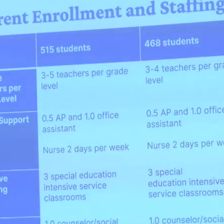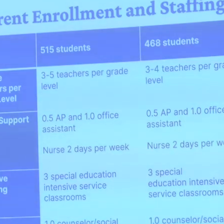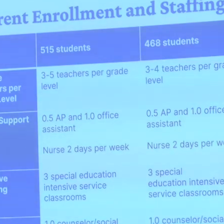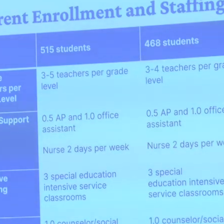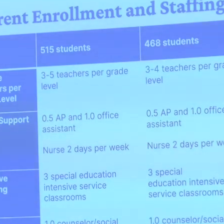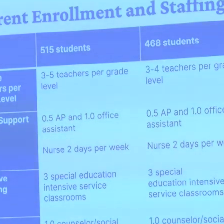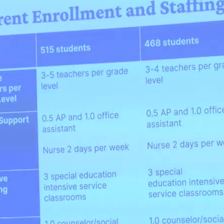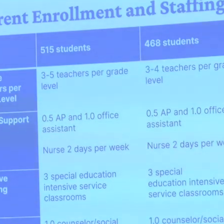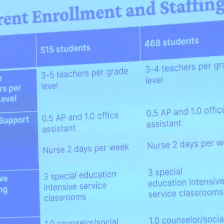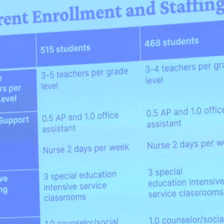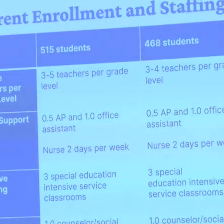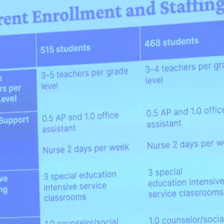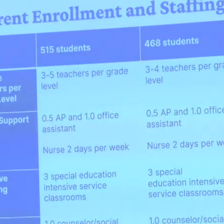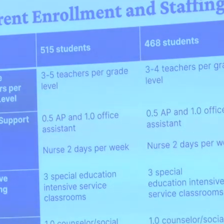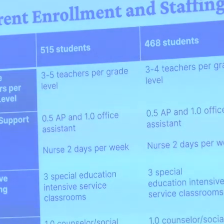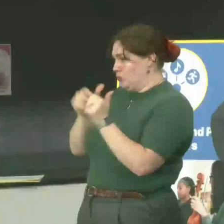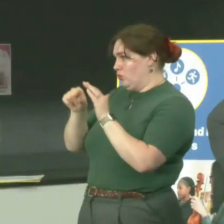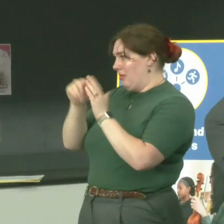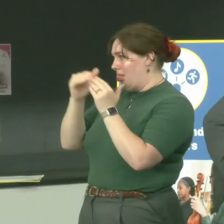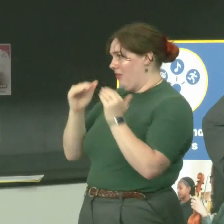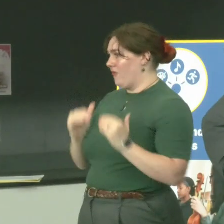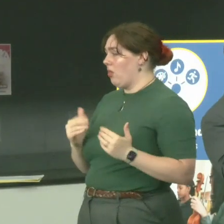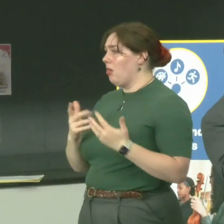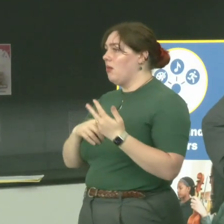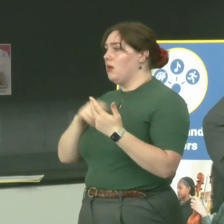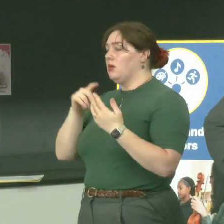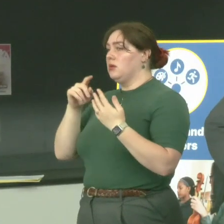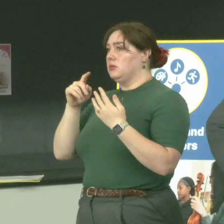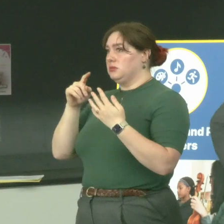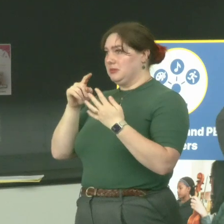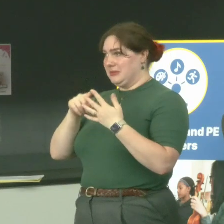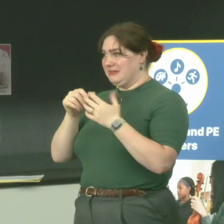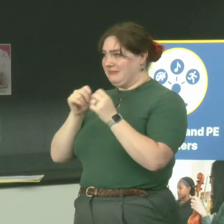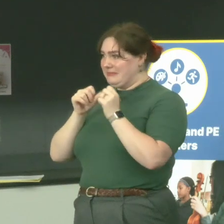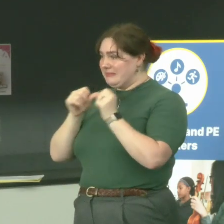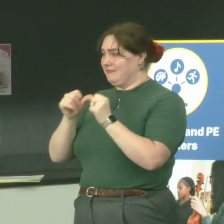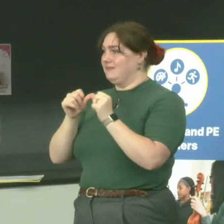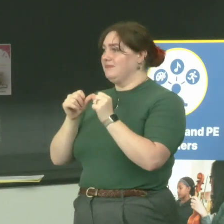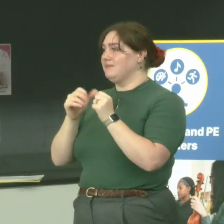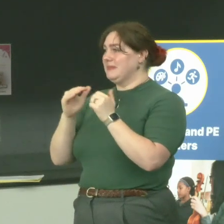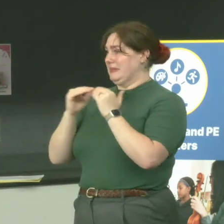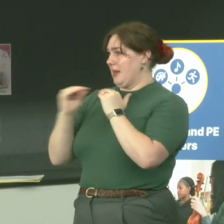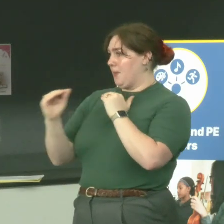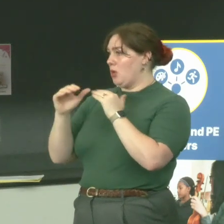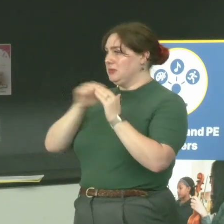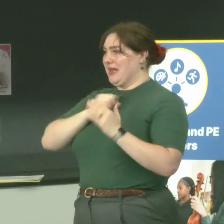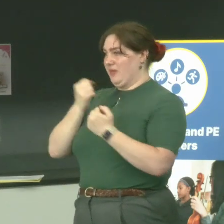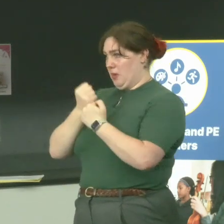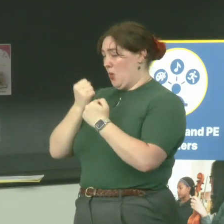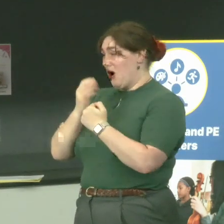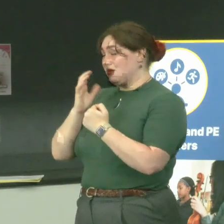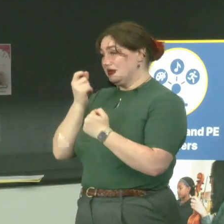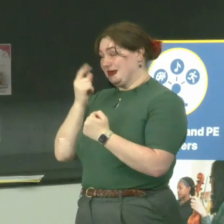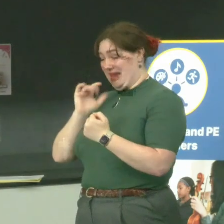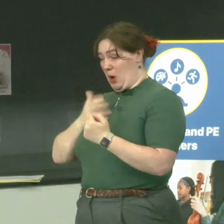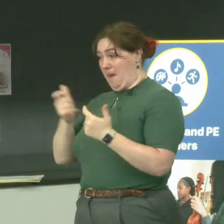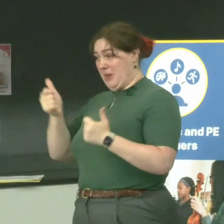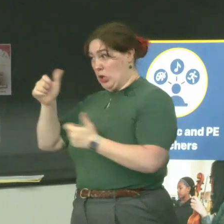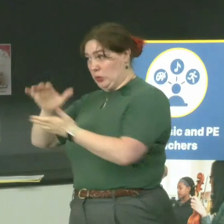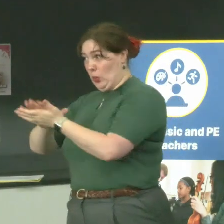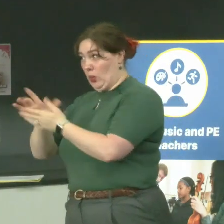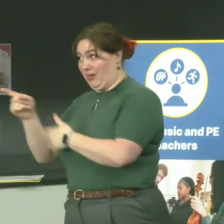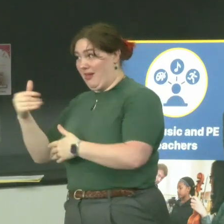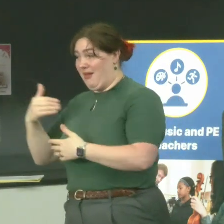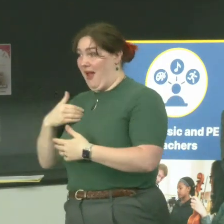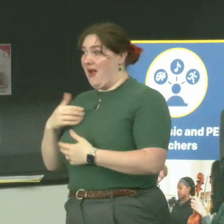together per grade level. Stable staffing support. Many of our larger schools, if you will, have